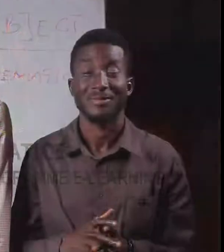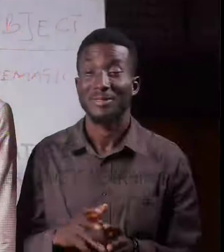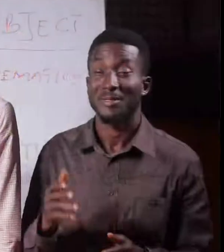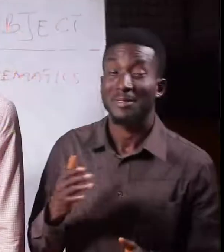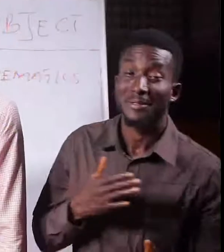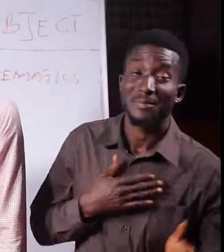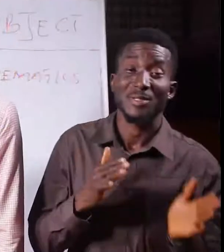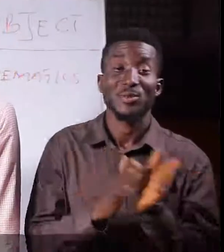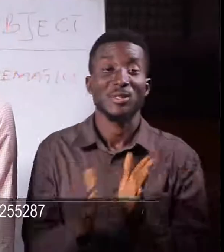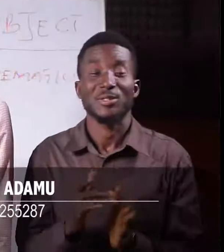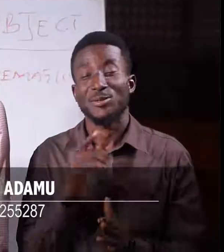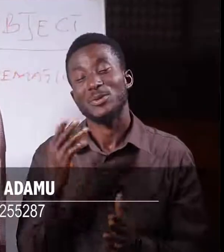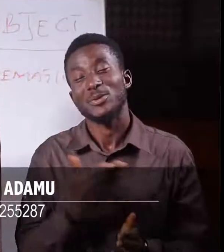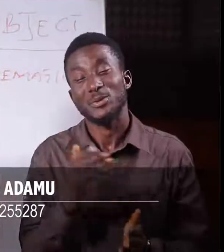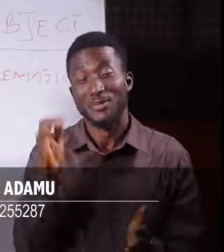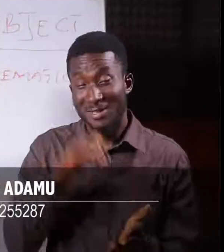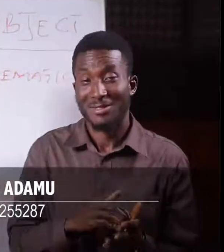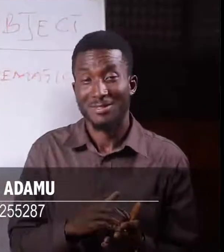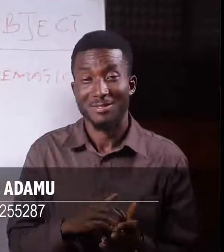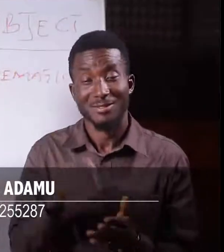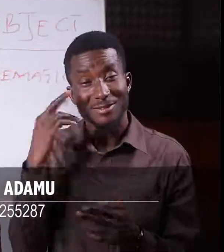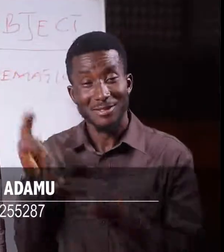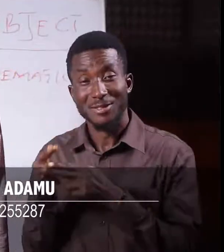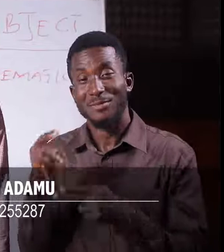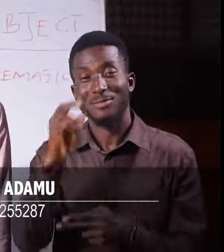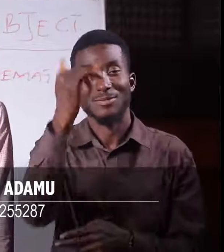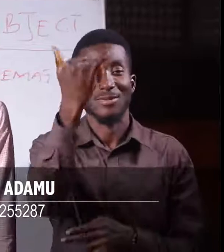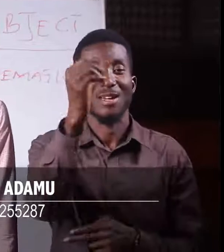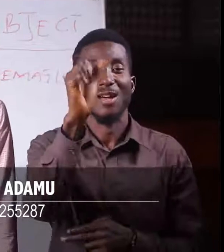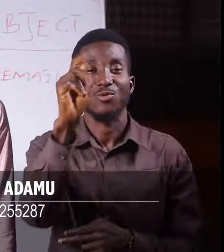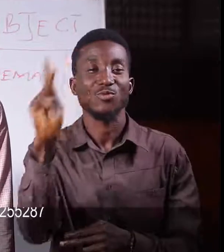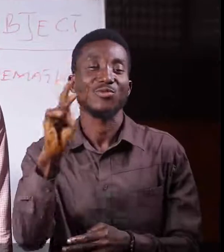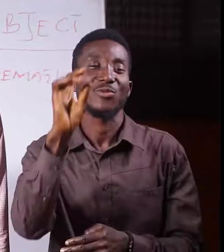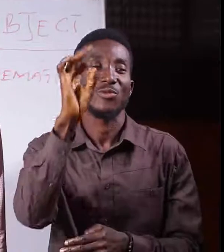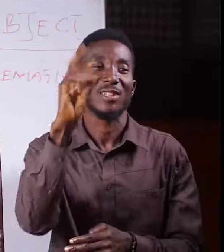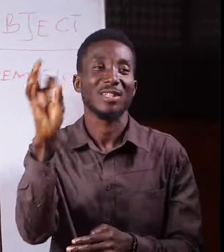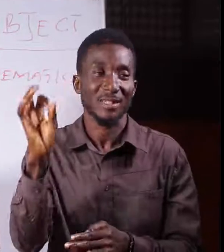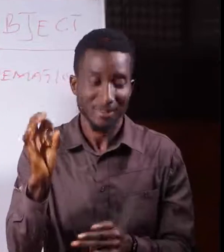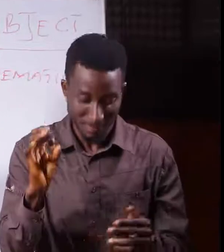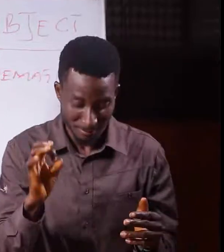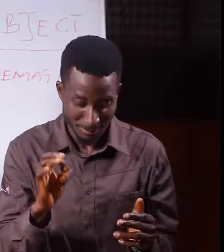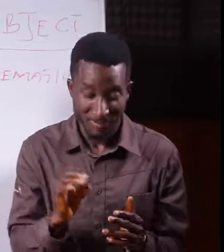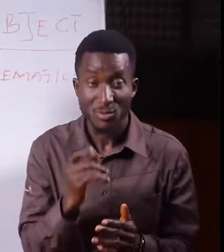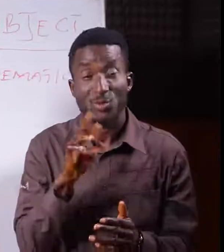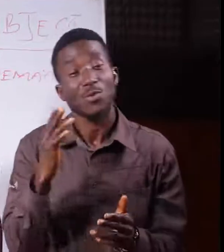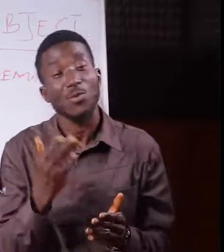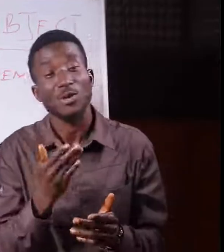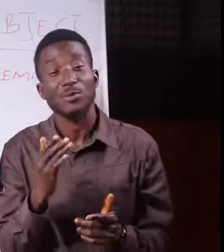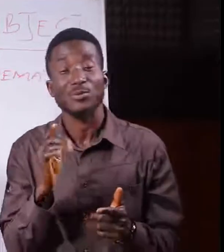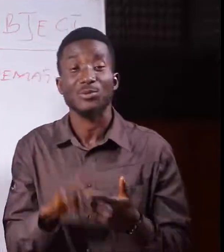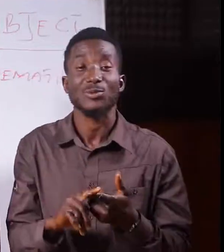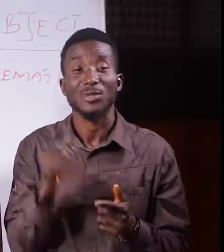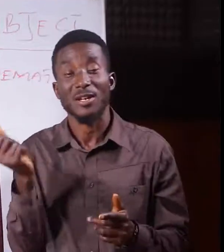My well-able learners, I'm Mr. Yakub Fidelix. Welcome you to another beautiful